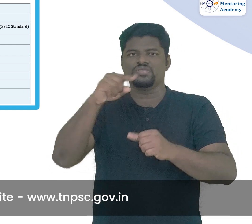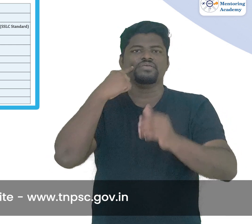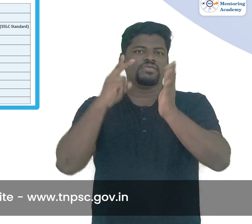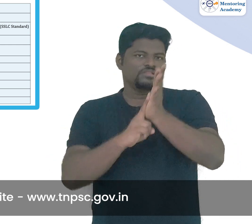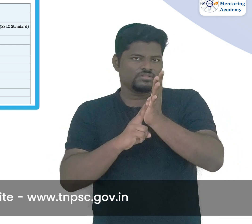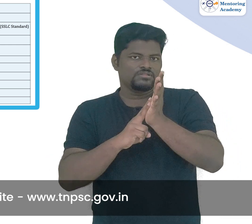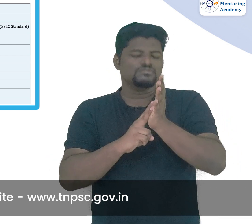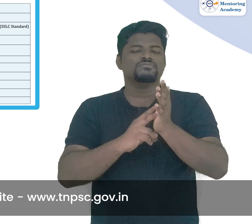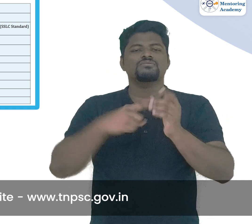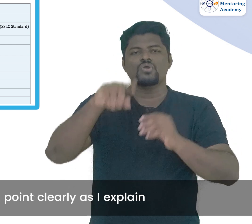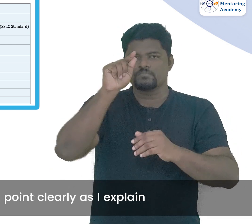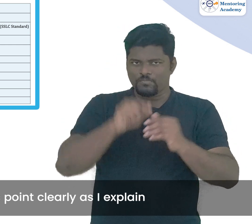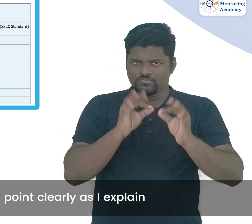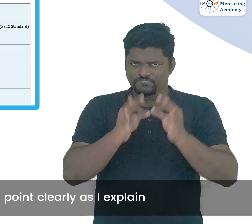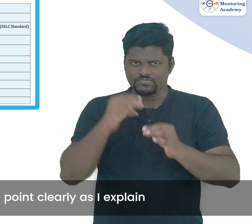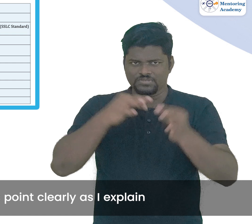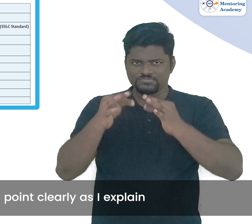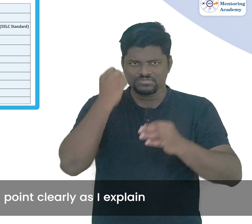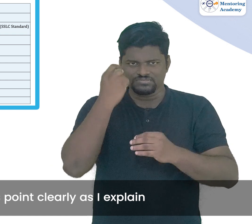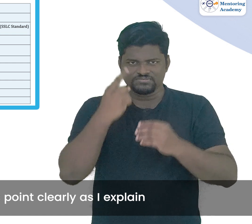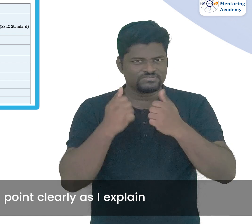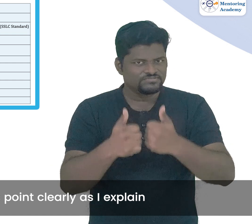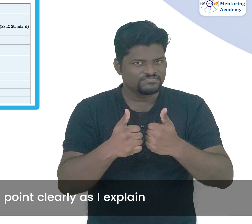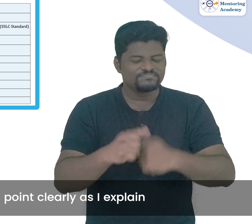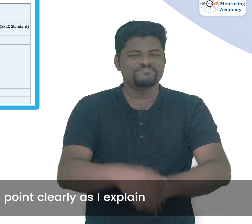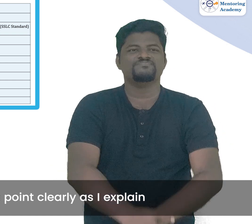www.tnpsc.government.in. Understand this point clearly as I explain.